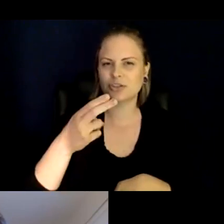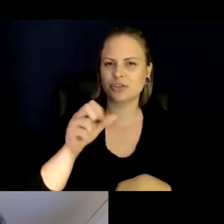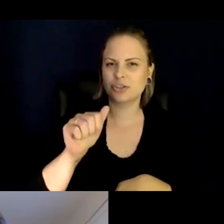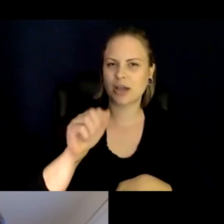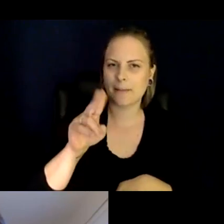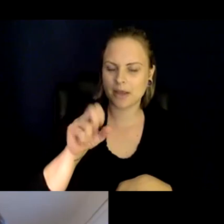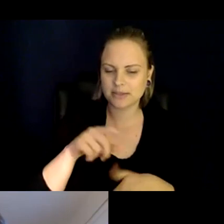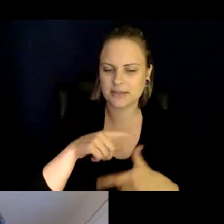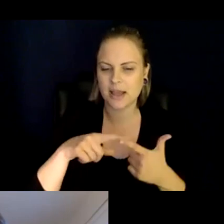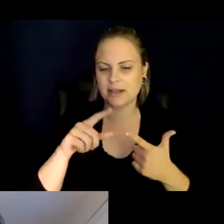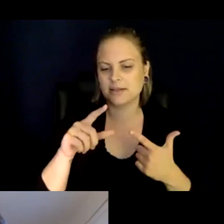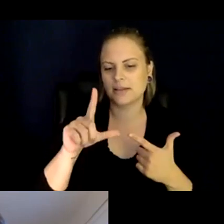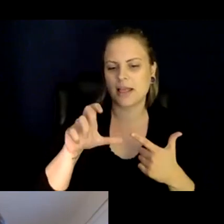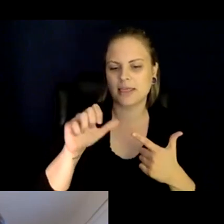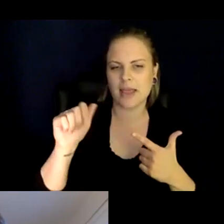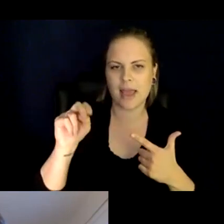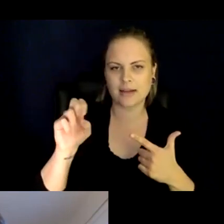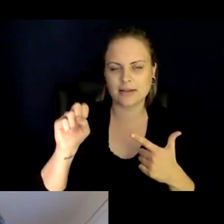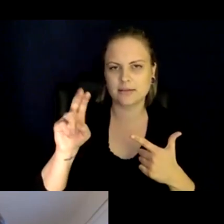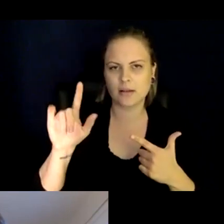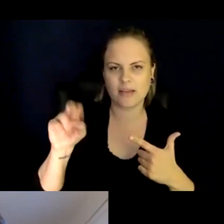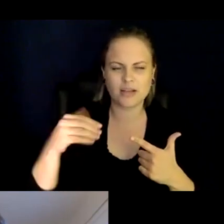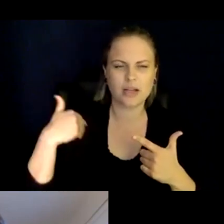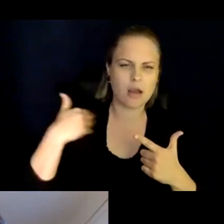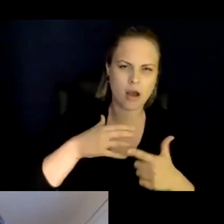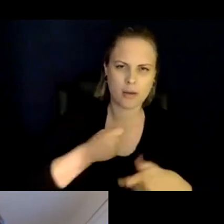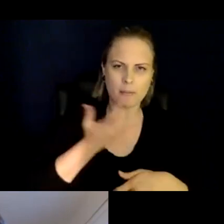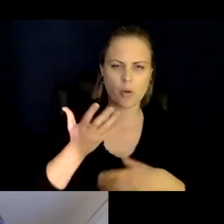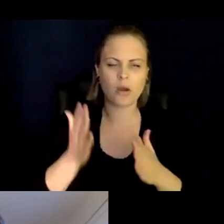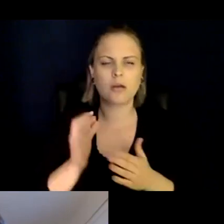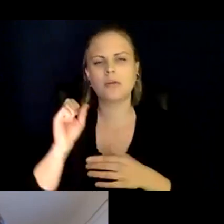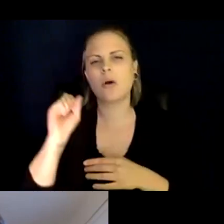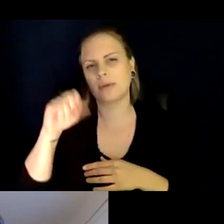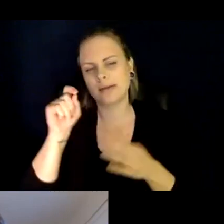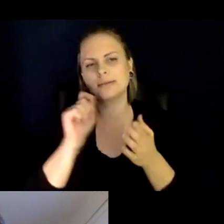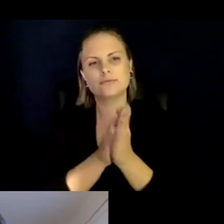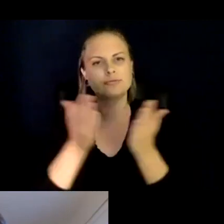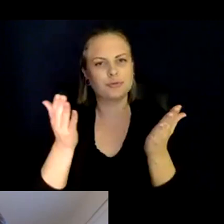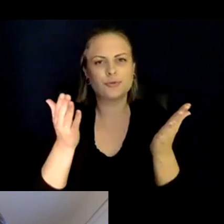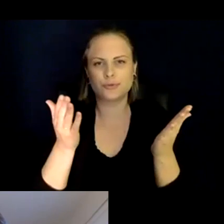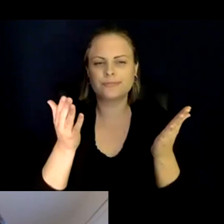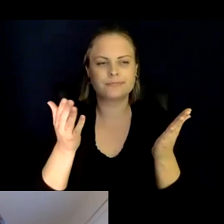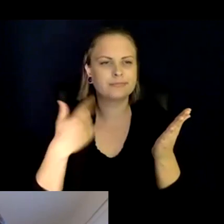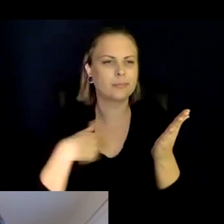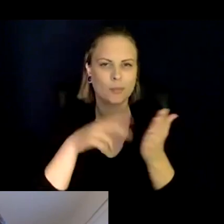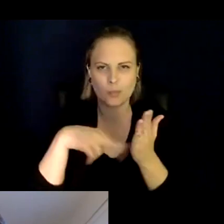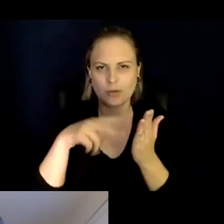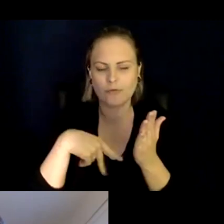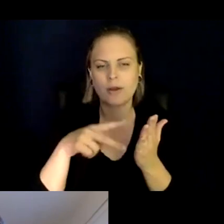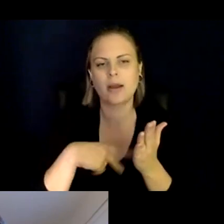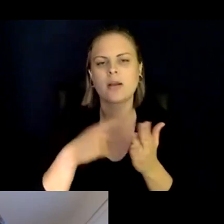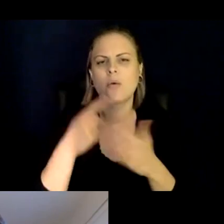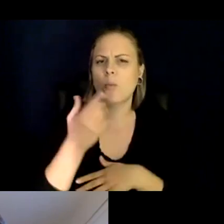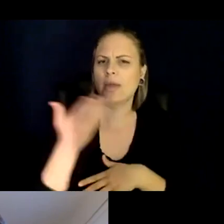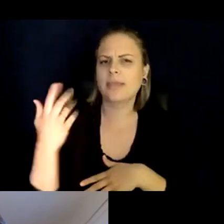Sullivan, who's a young poet among others. So yeah, literature was in the air, and one of the things that